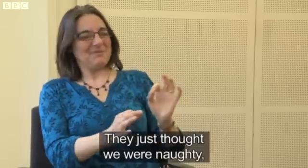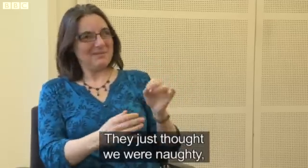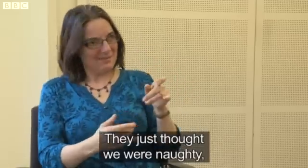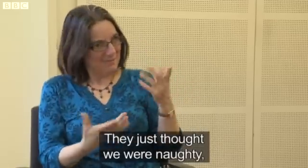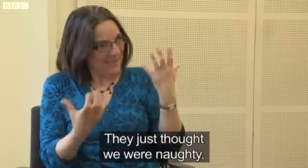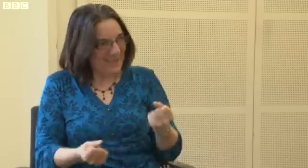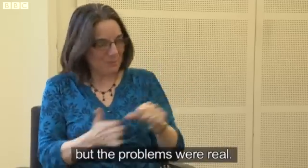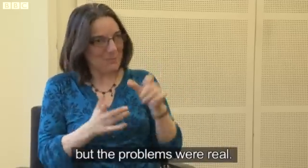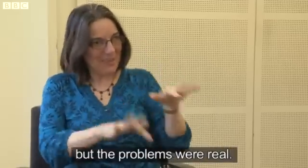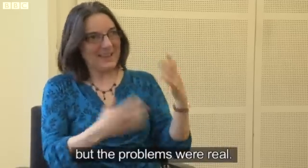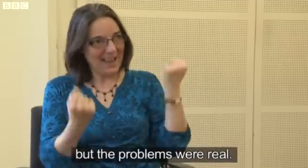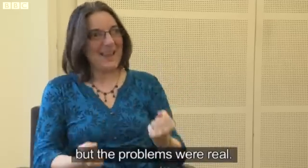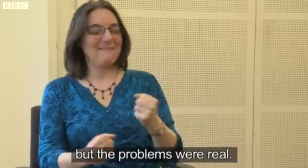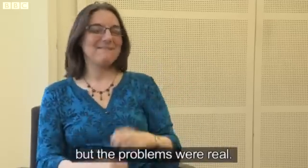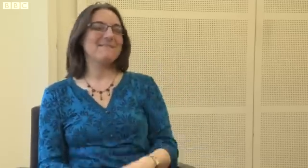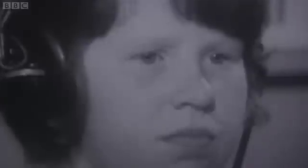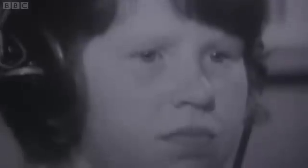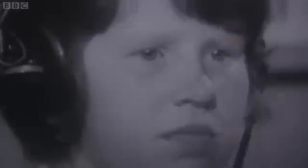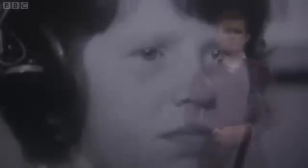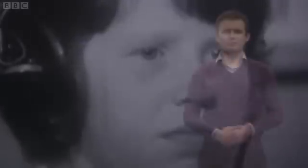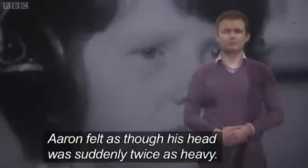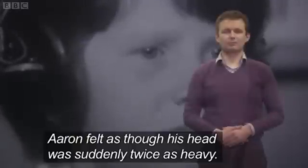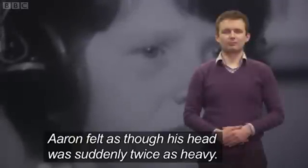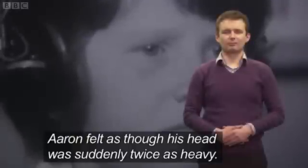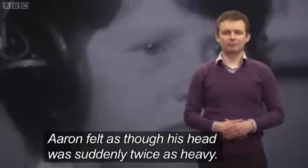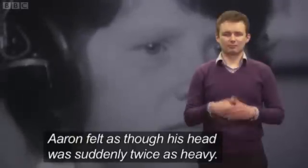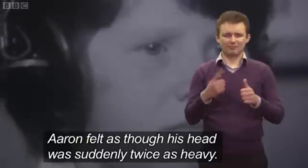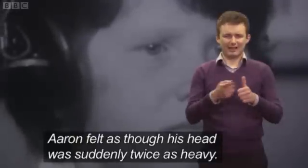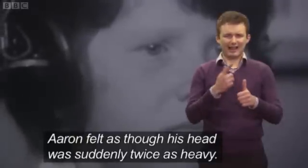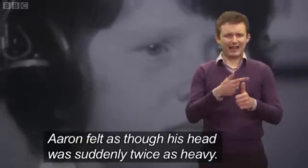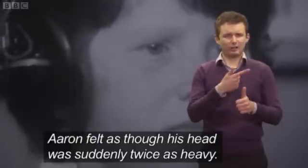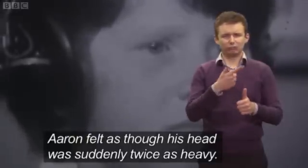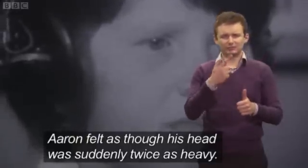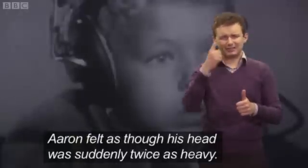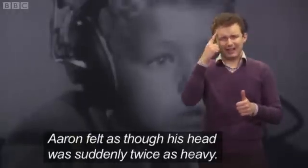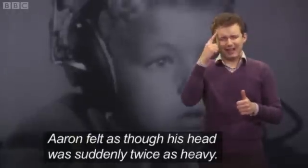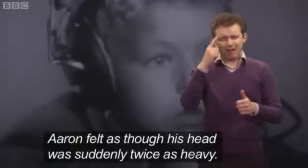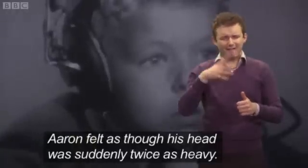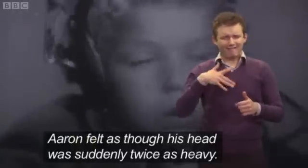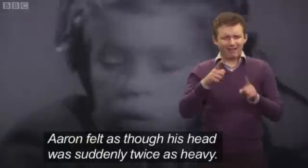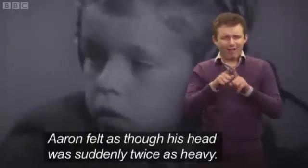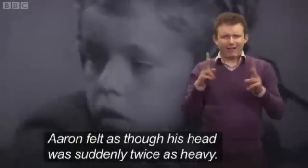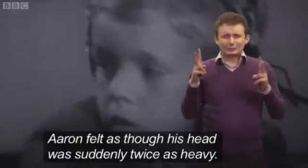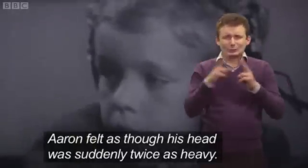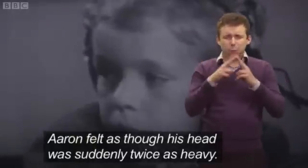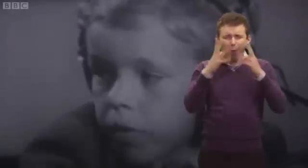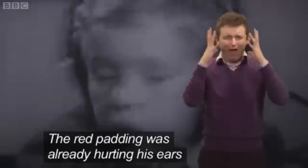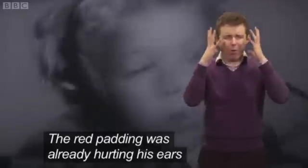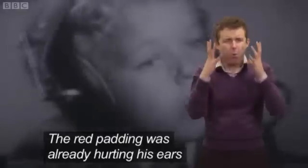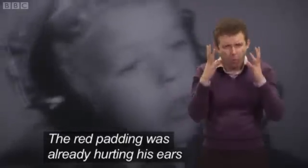But the problems were real. Aaron felt as though his head was suddenly twice as heavy. The red padding was